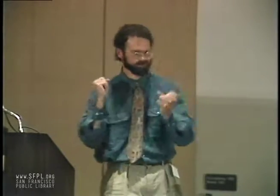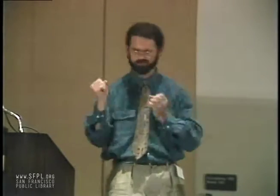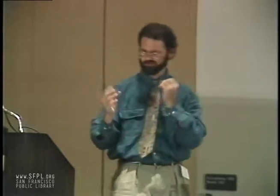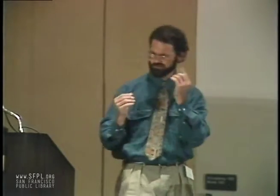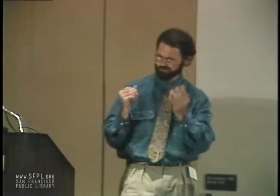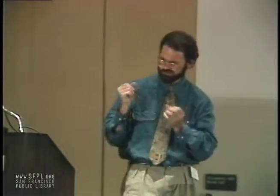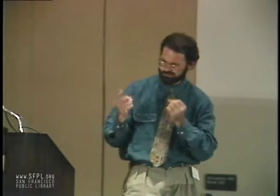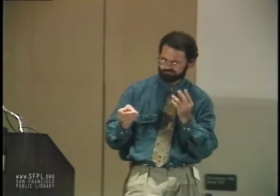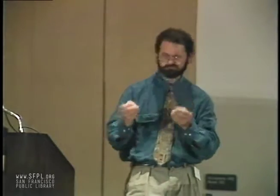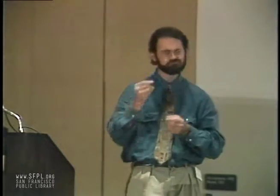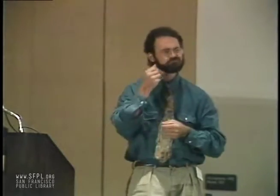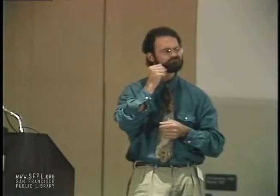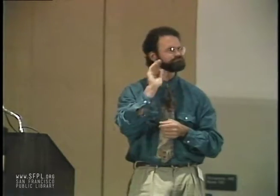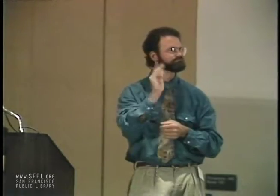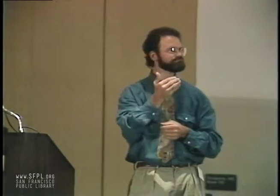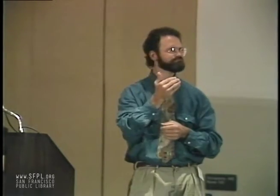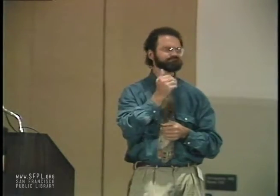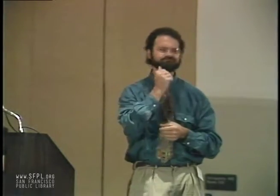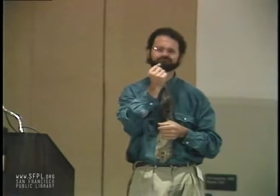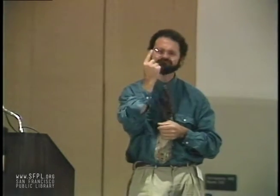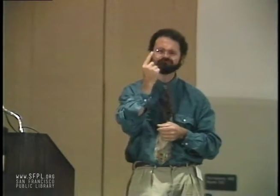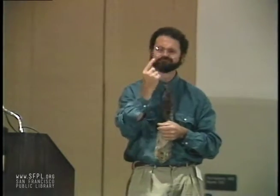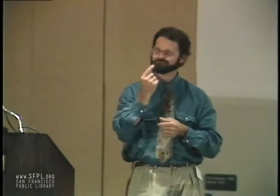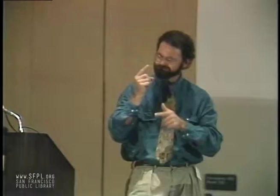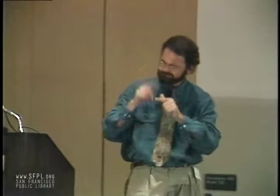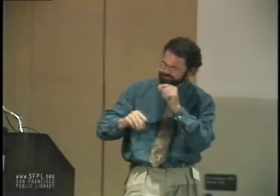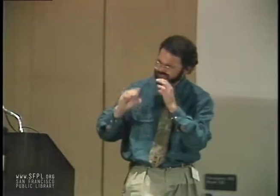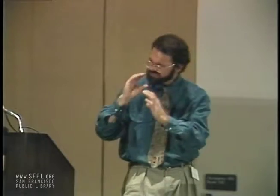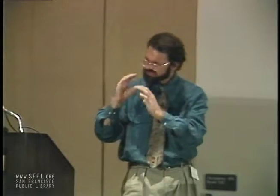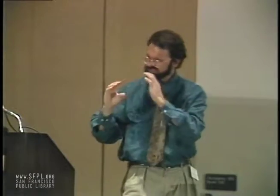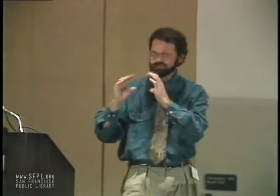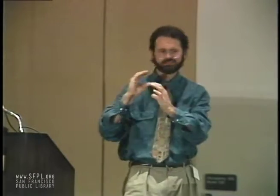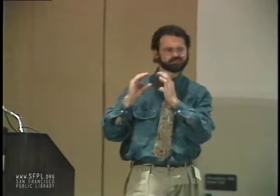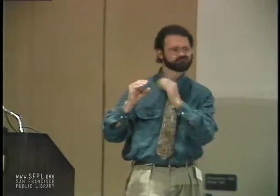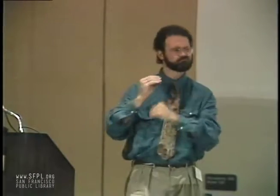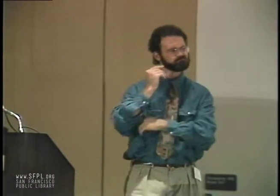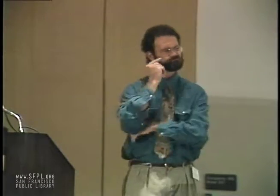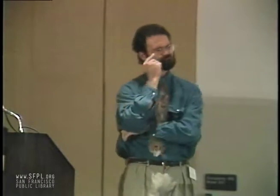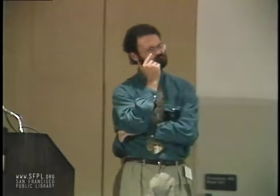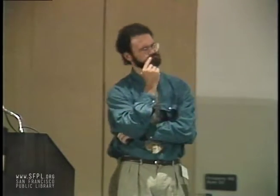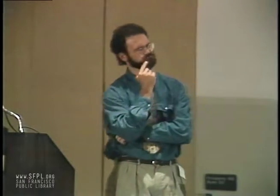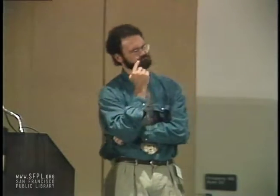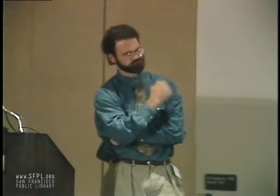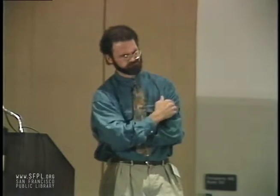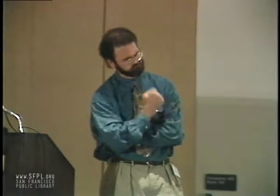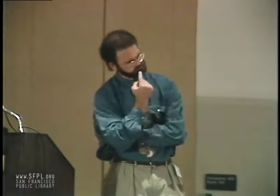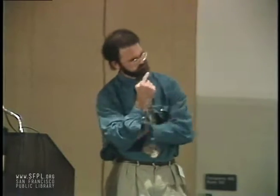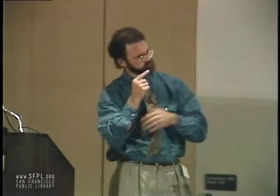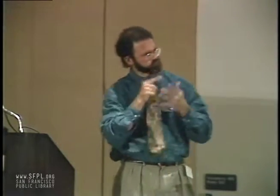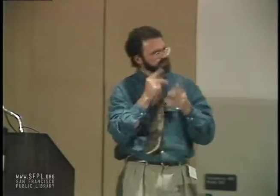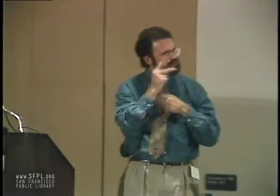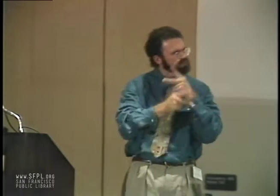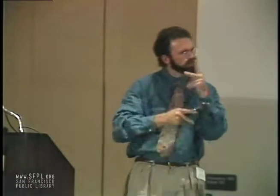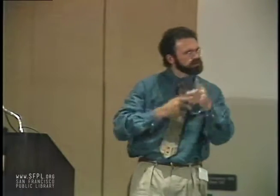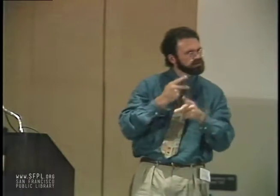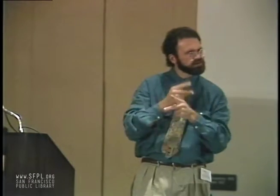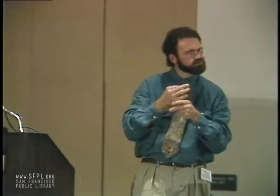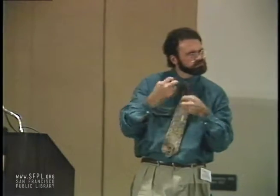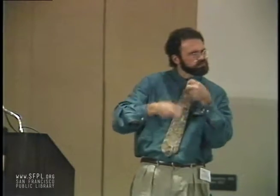playing together, and they began to communicate, and the boy started signing to this child and couldn't understand why it seemed that they weren't